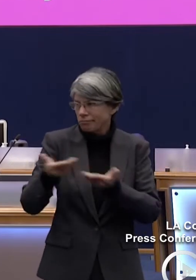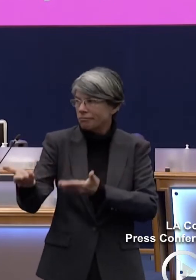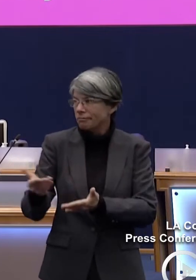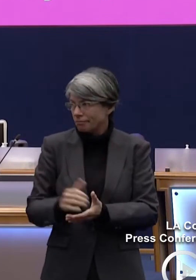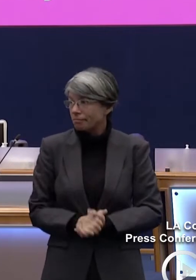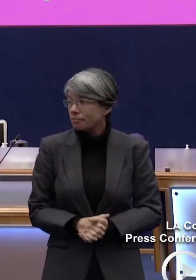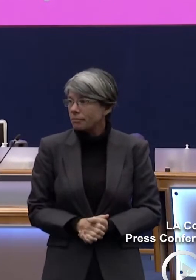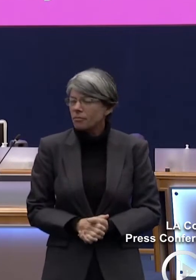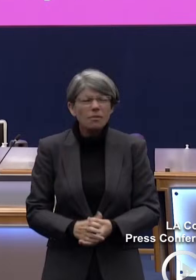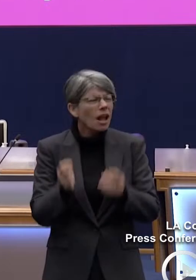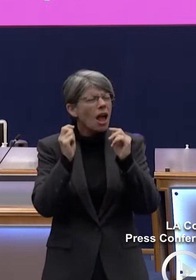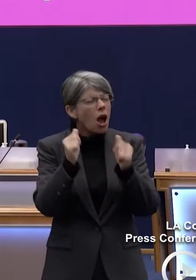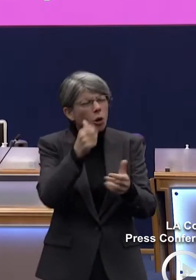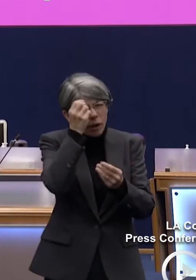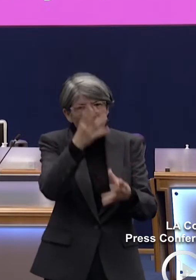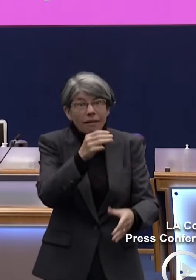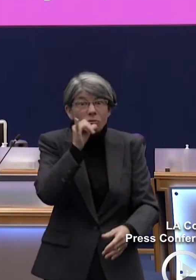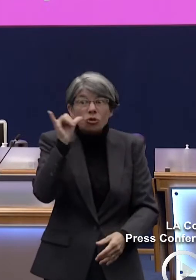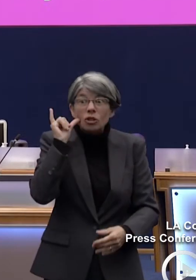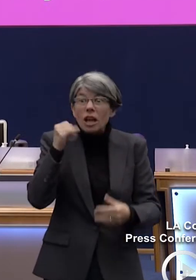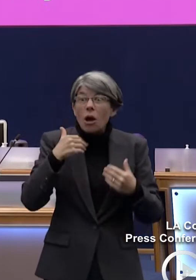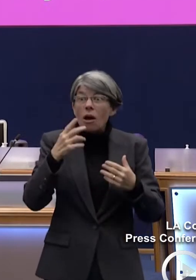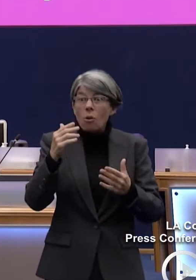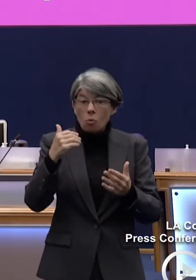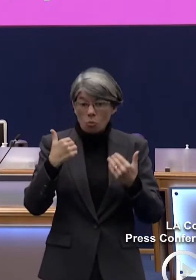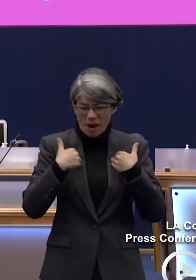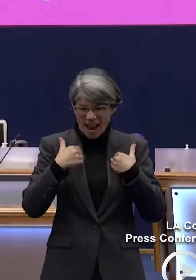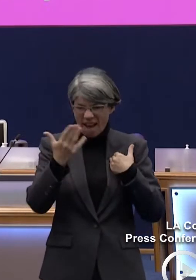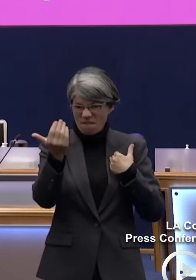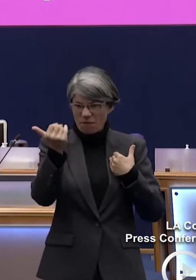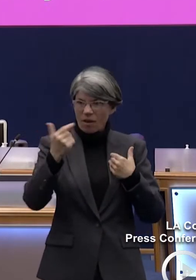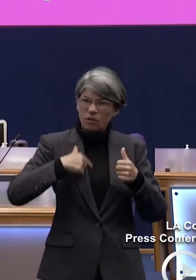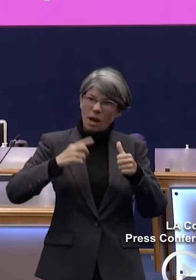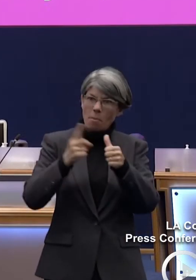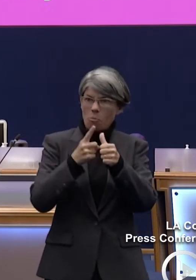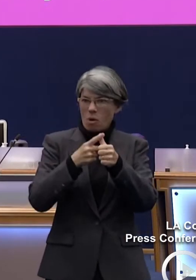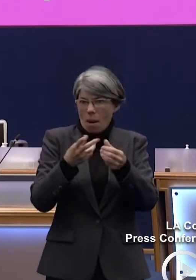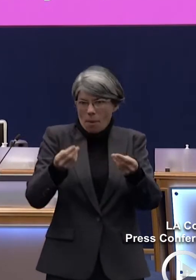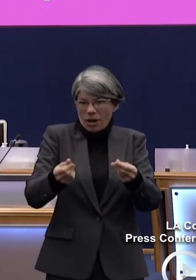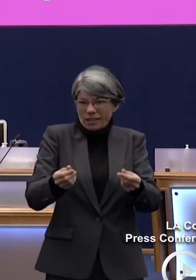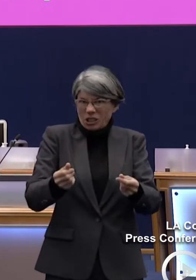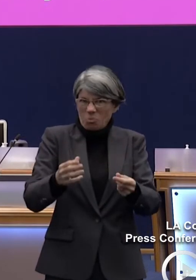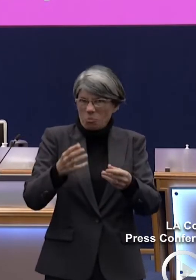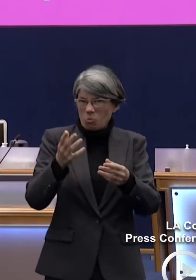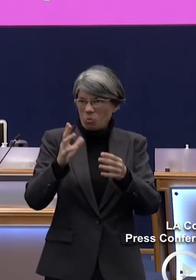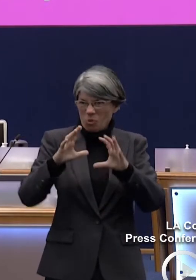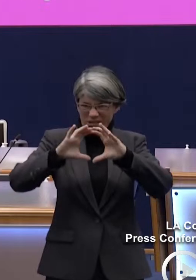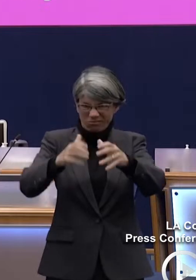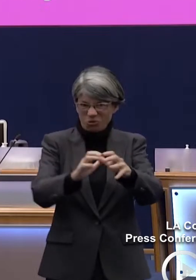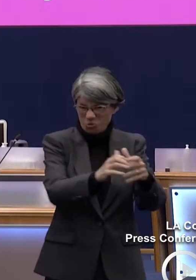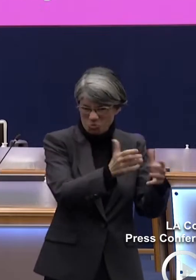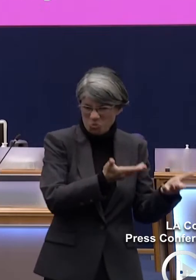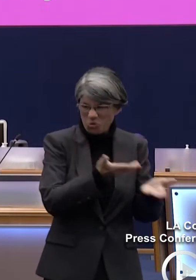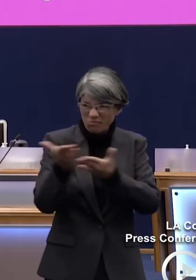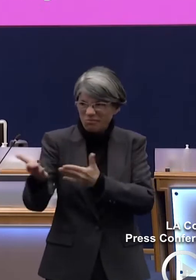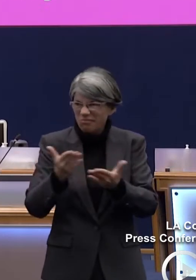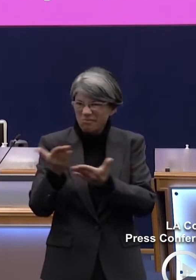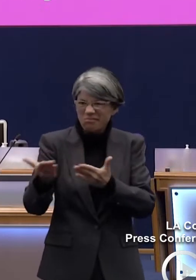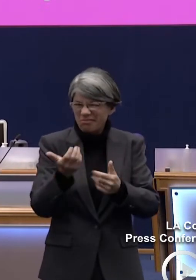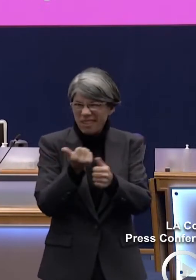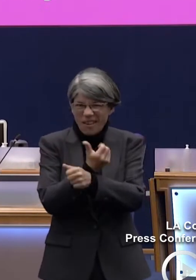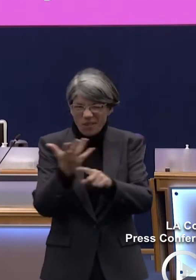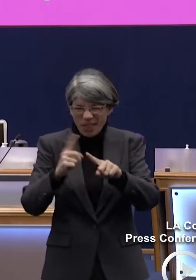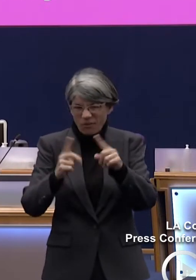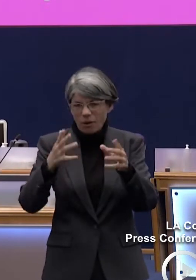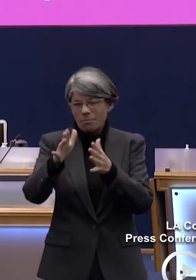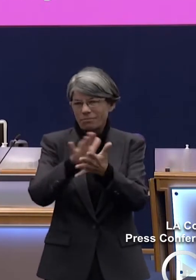communities. Just a quick update. Yesterday we had 15 what I call primary debris crews out removing the fire ash and debris from